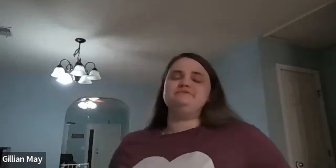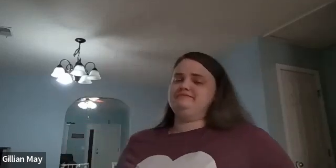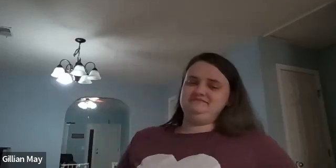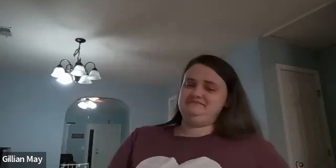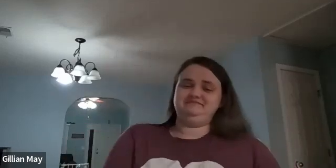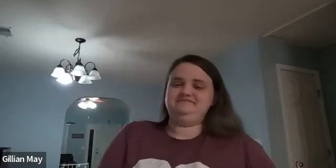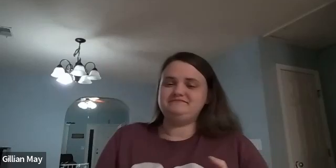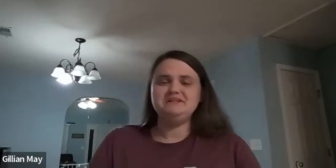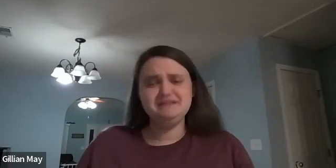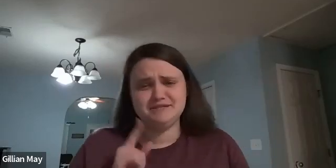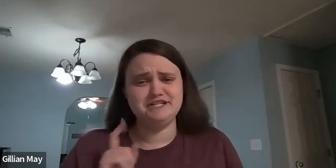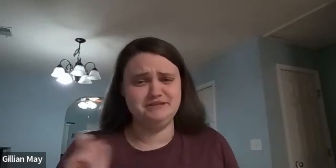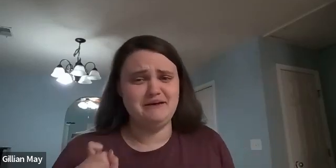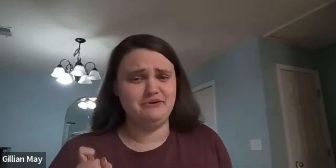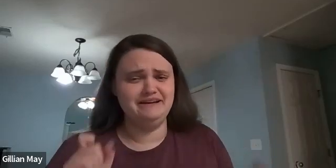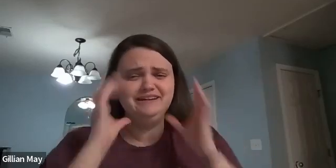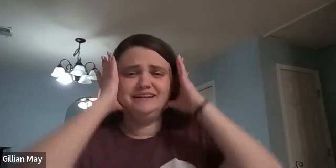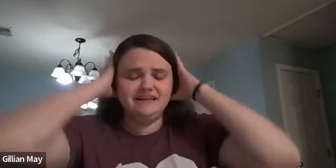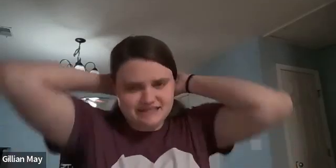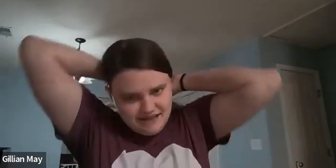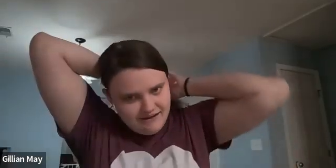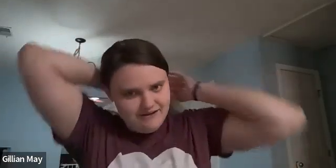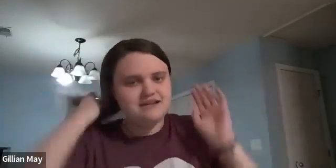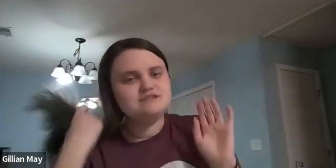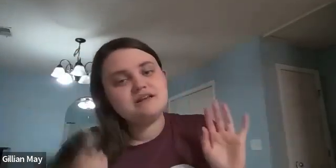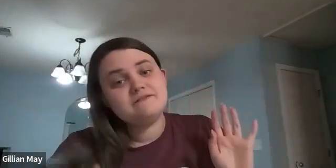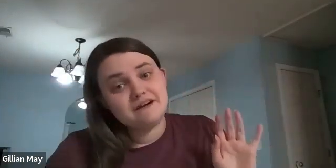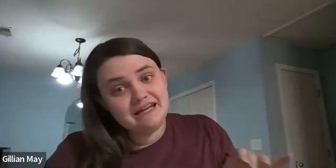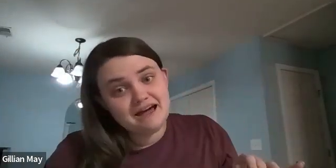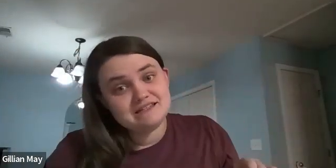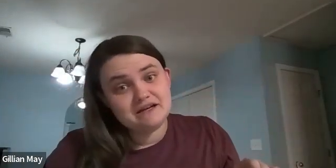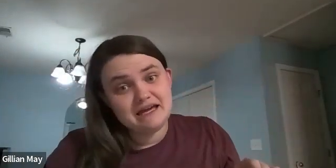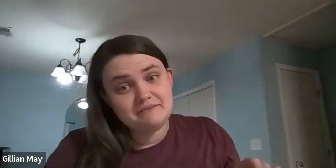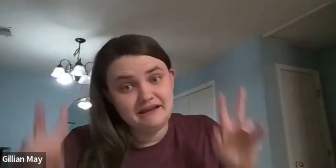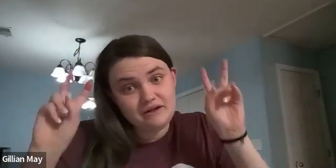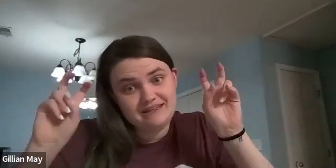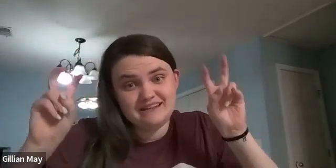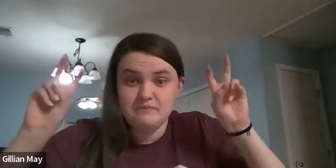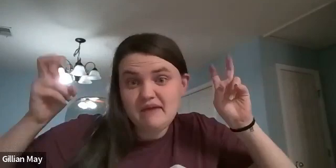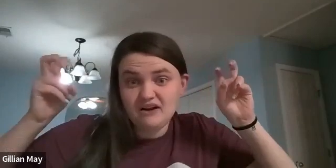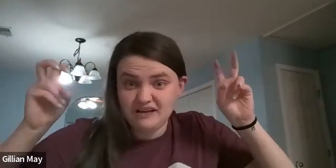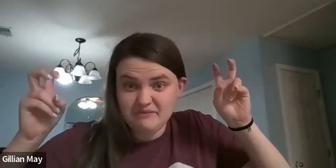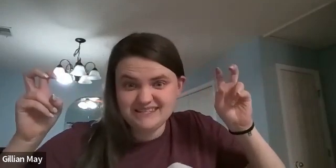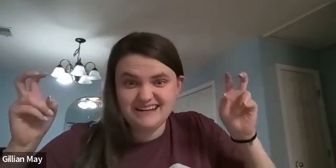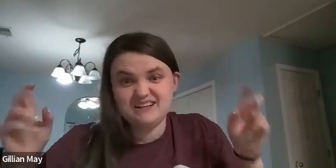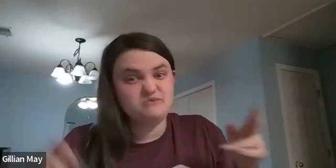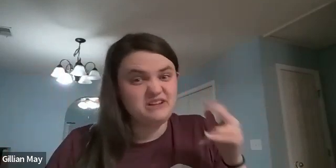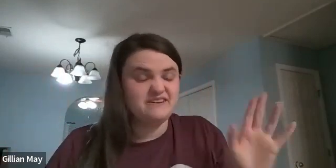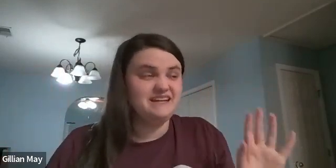ooh, especially my boy. He's one of the funny guys on camp. Like he's like the big man on campus kind of deal and really